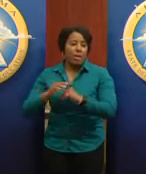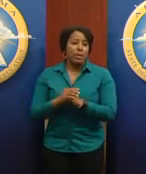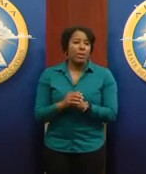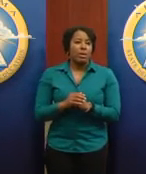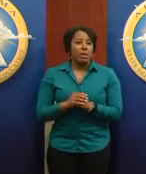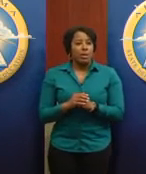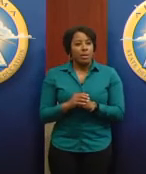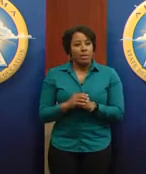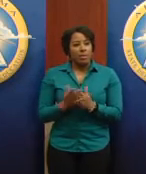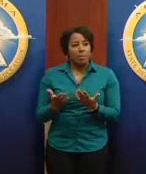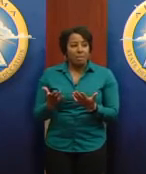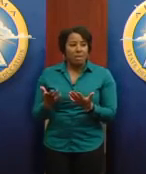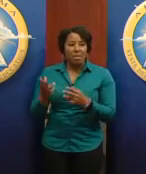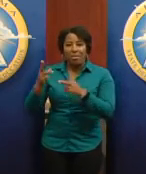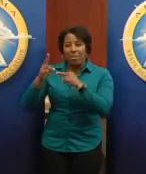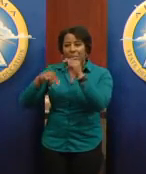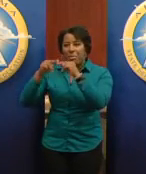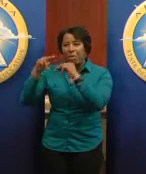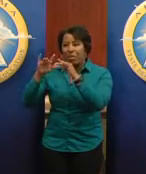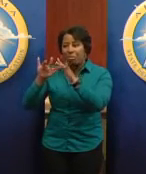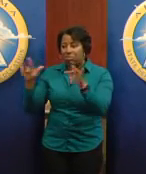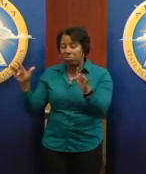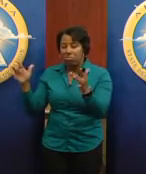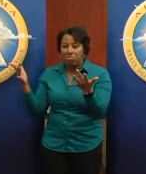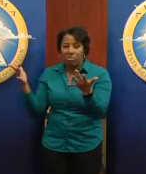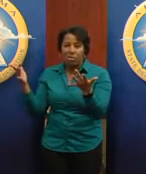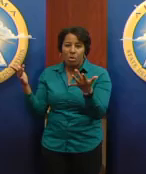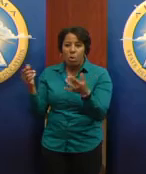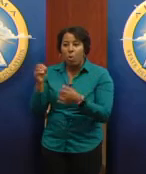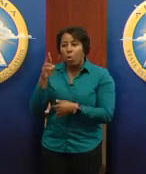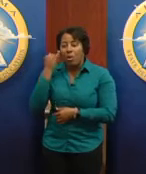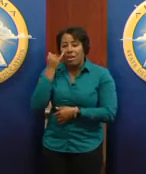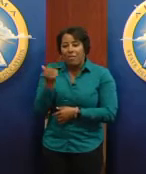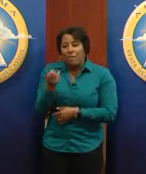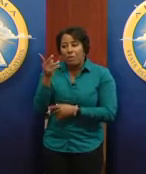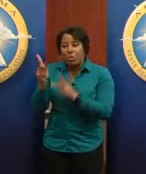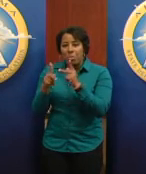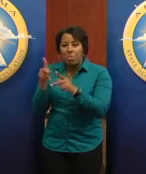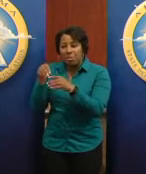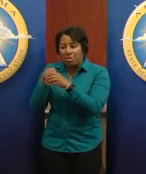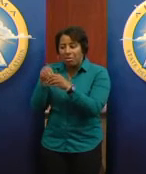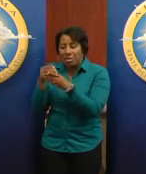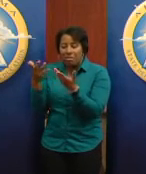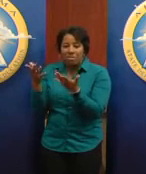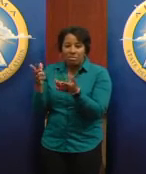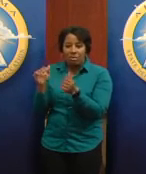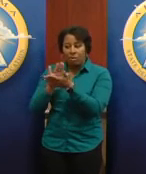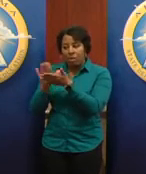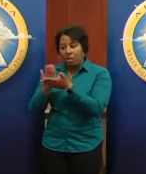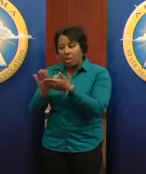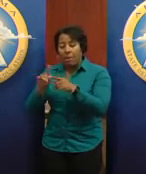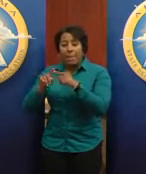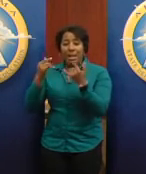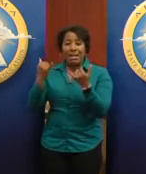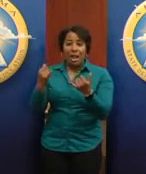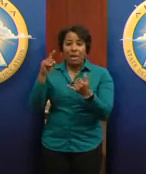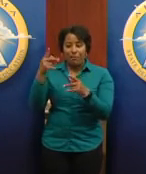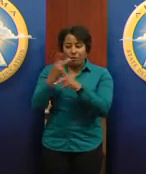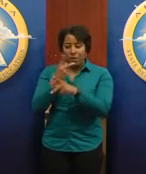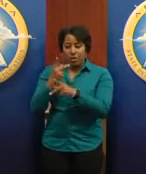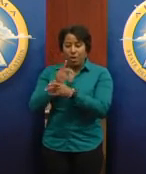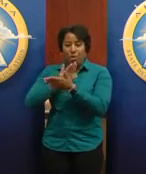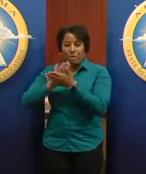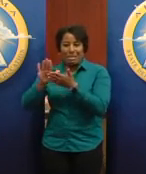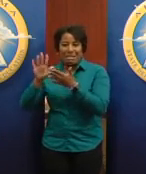so many times when nobody's in it or relatively few people are in it. But now they have to think about what those cleaning schedules look like